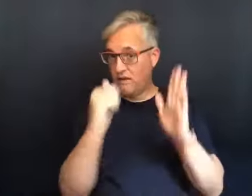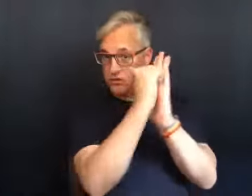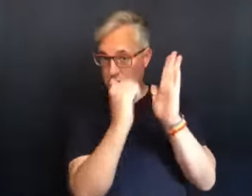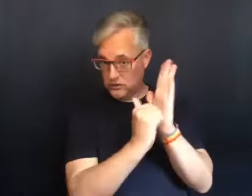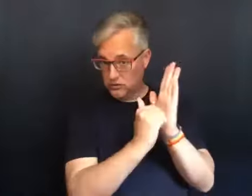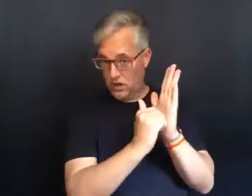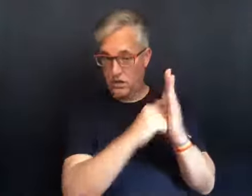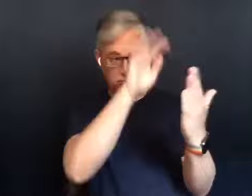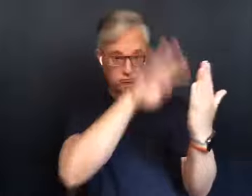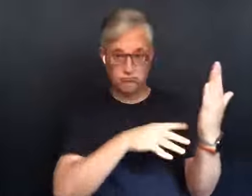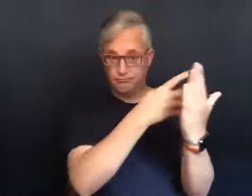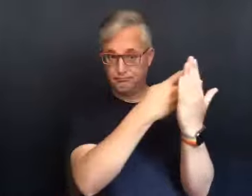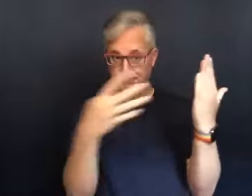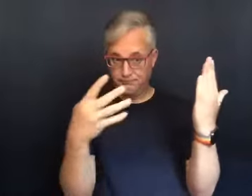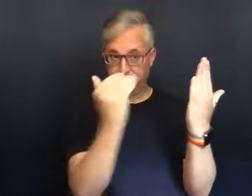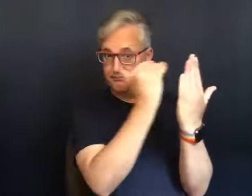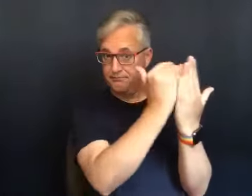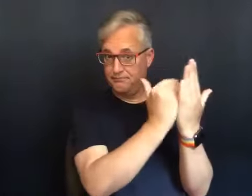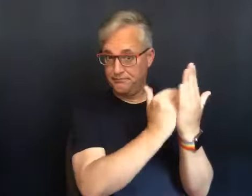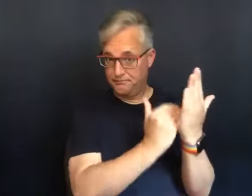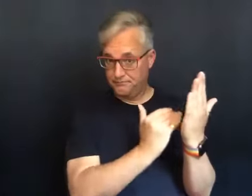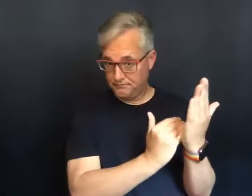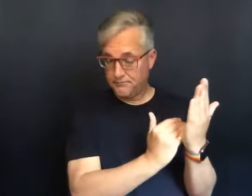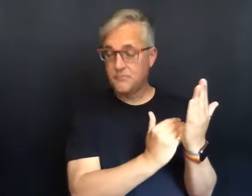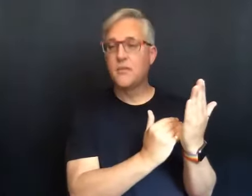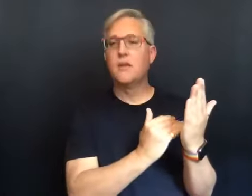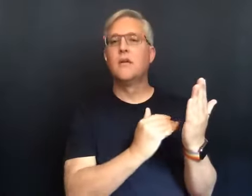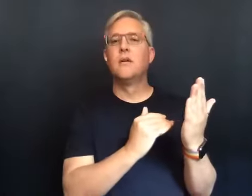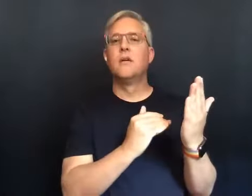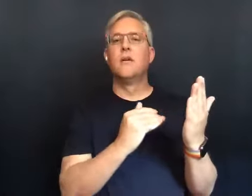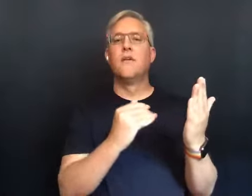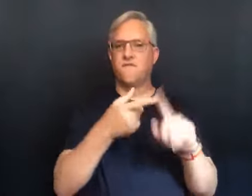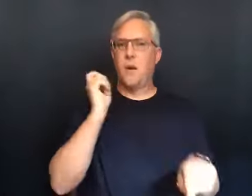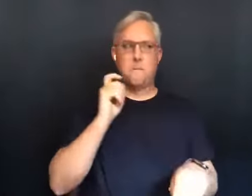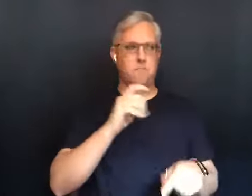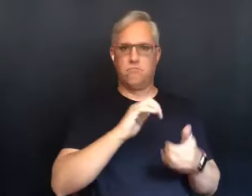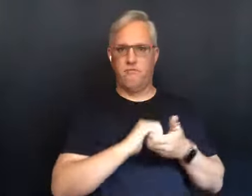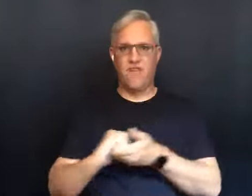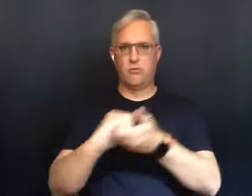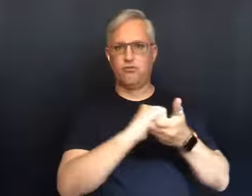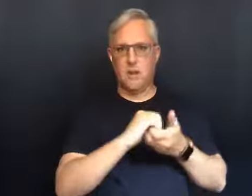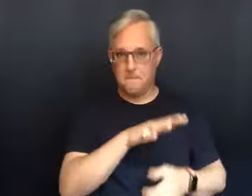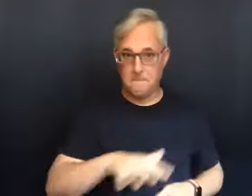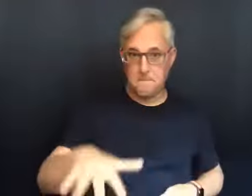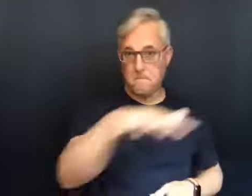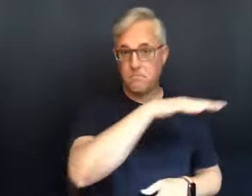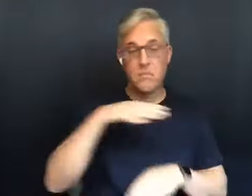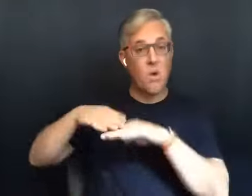try to make this point, over 90% of agenda items that were on the matrix that were submitted, not that were put on